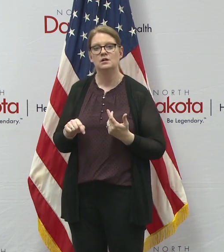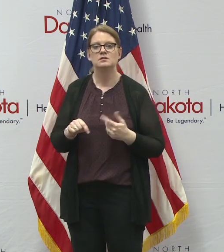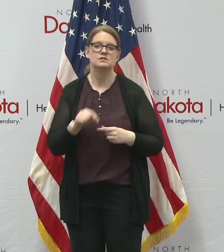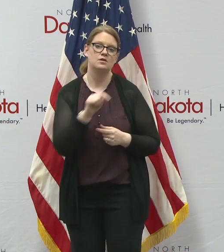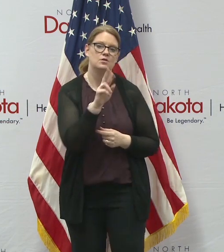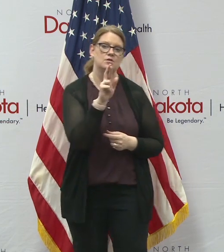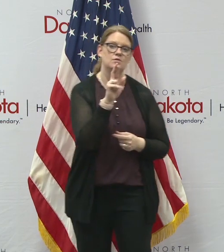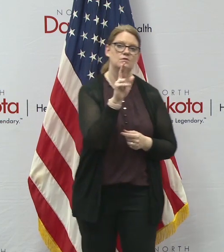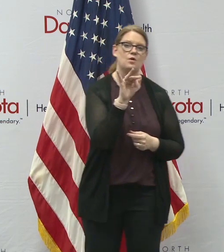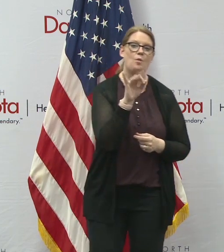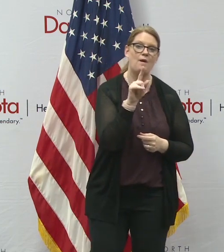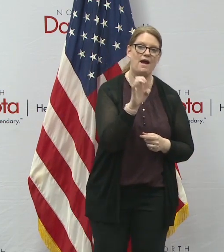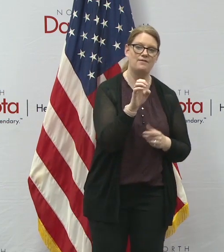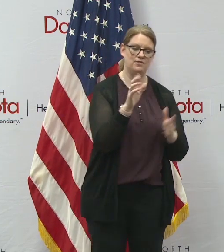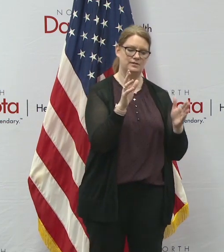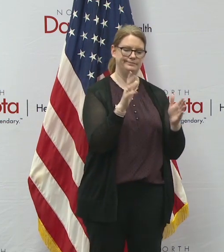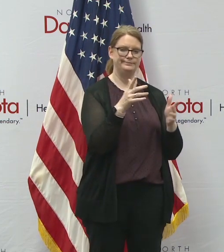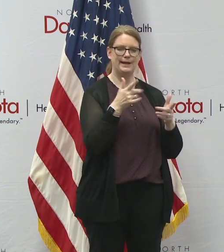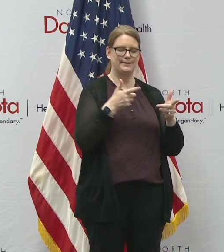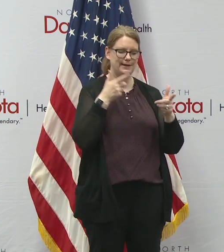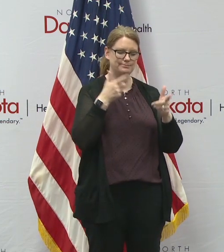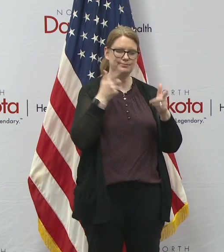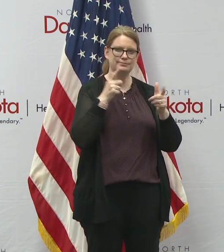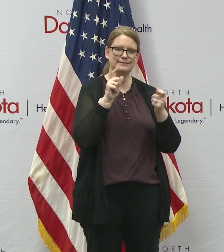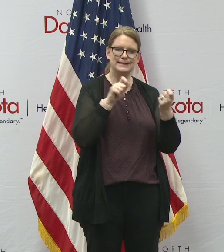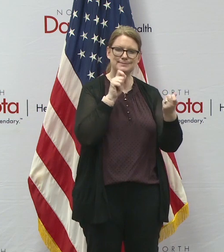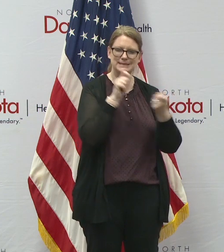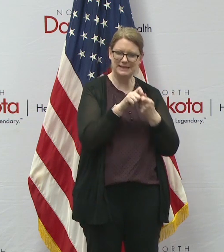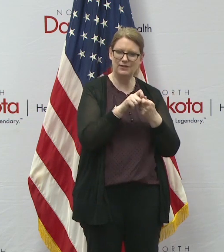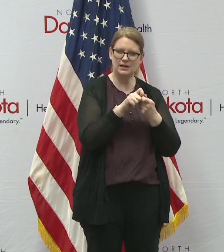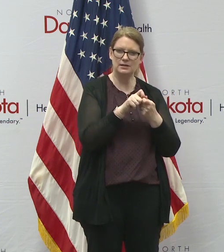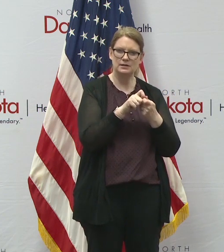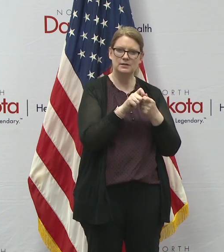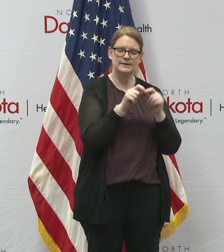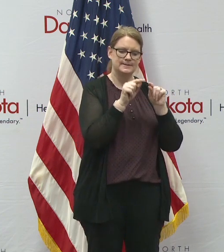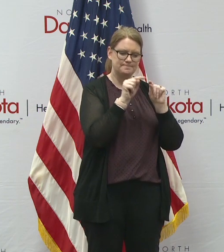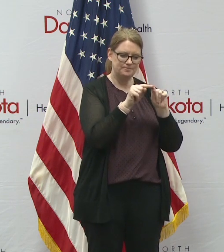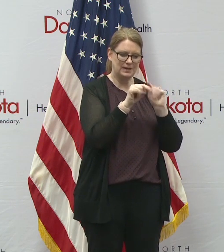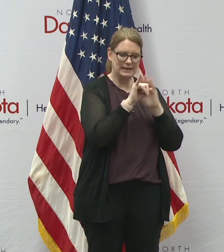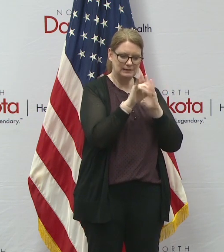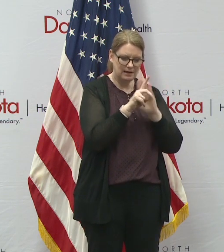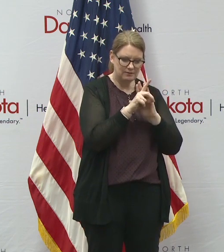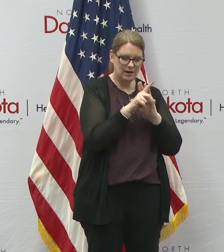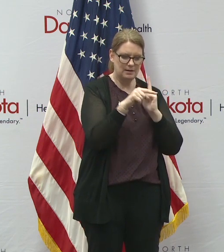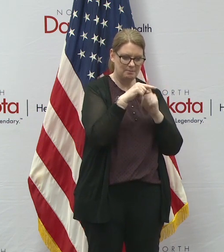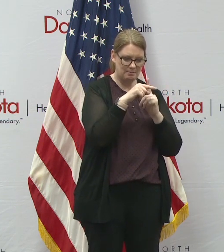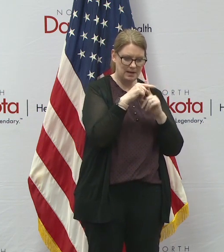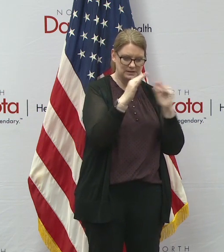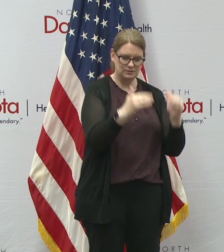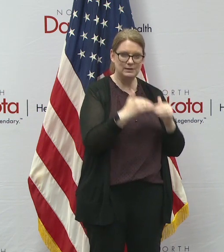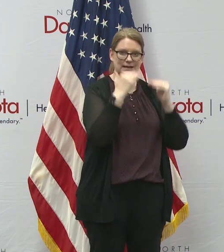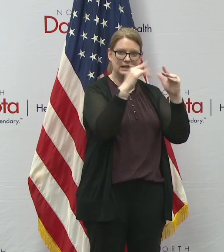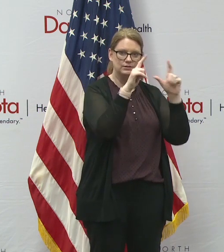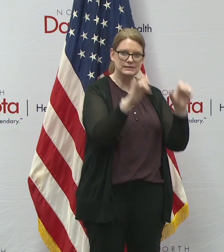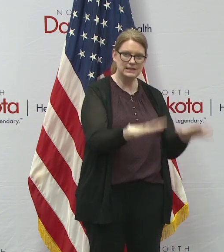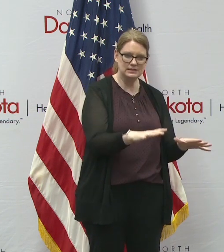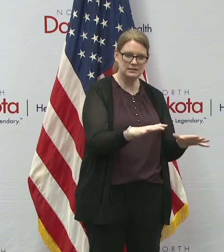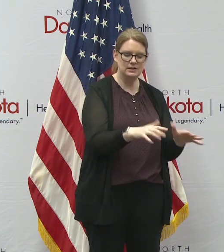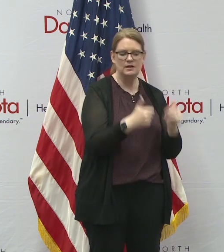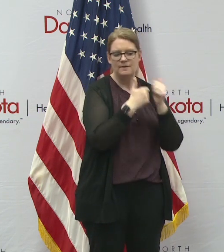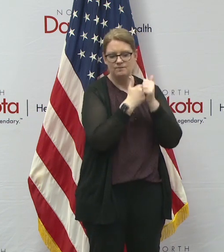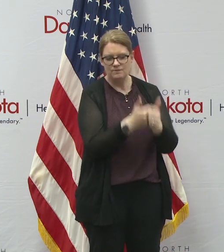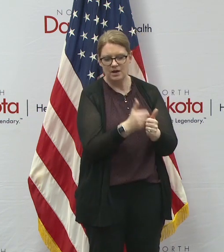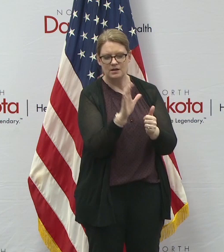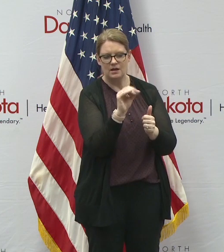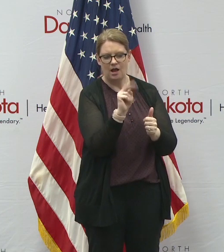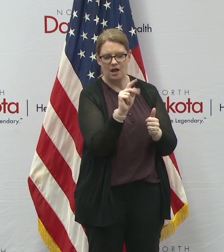approach of making sure that we're doing a great job of identifying positives with increased testing, following with contact